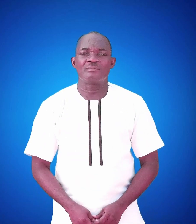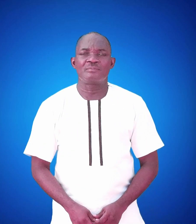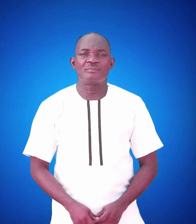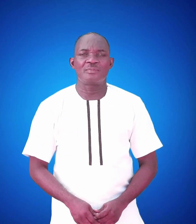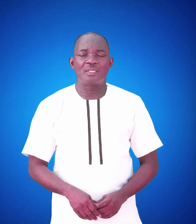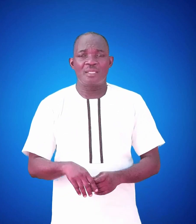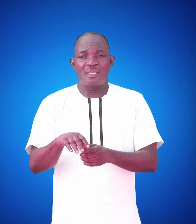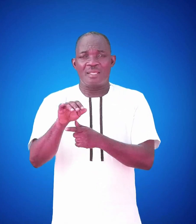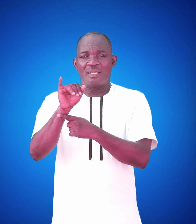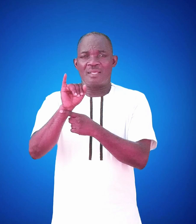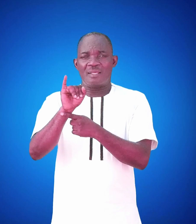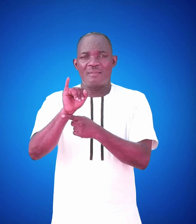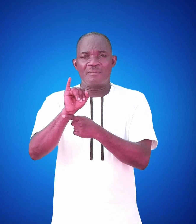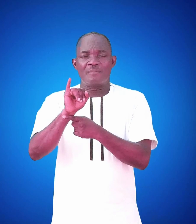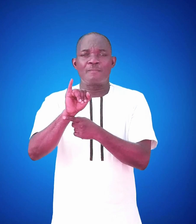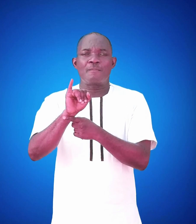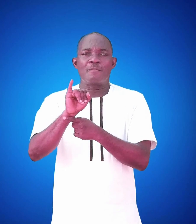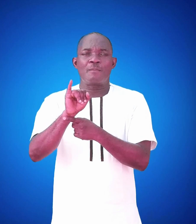I.